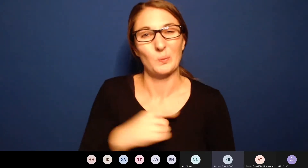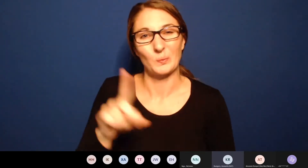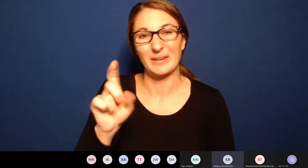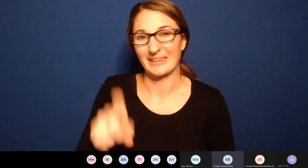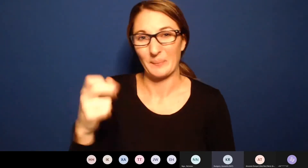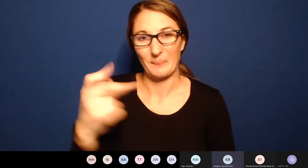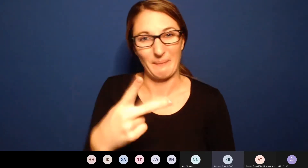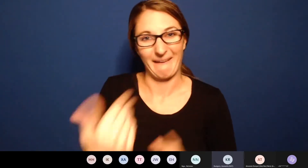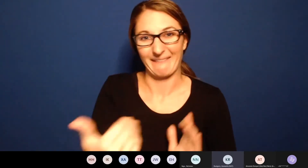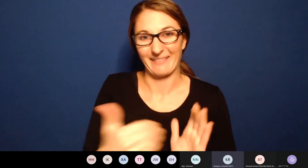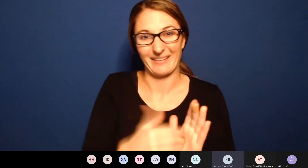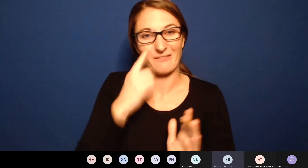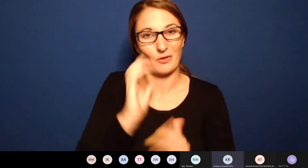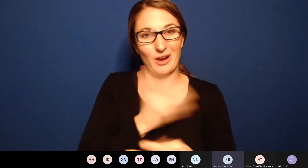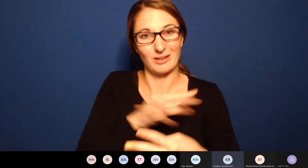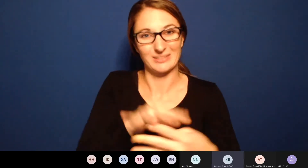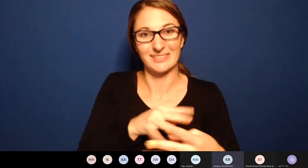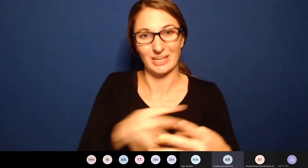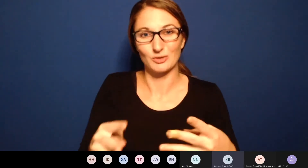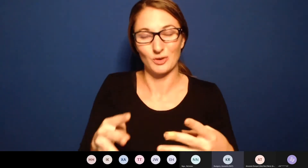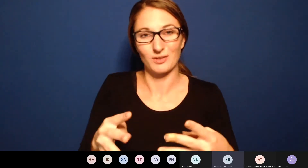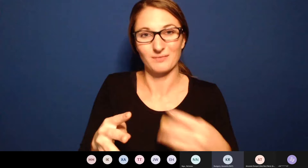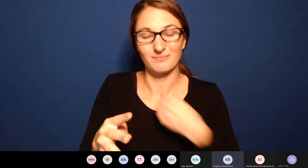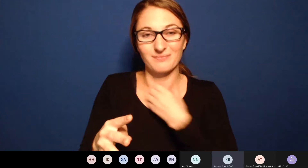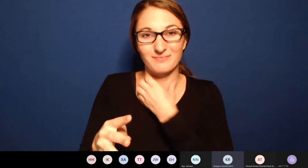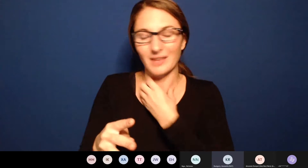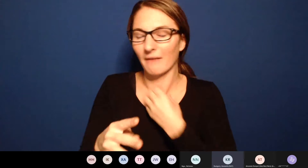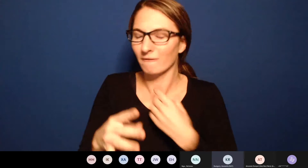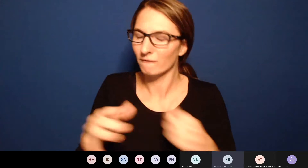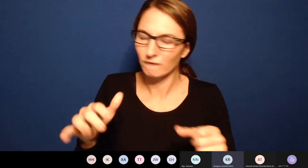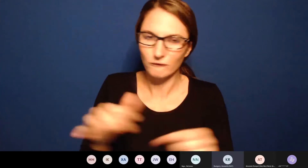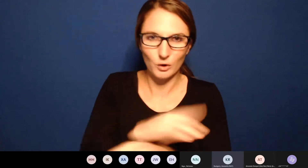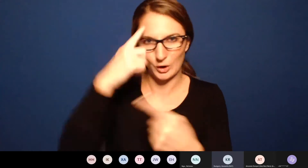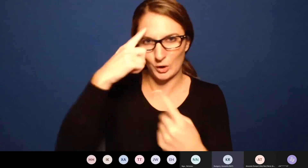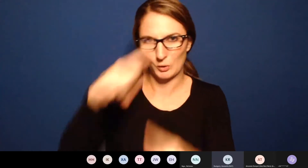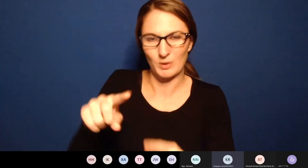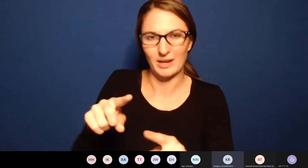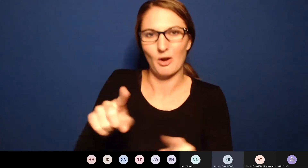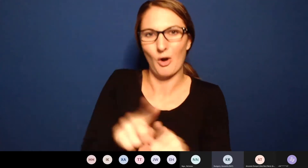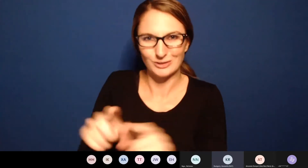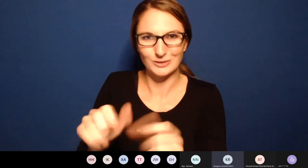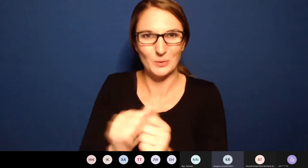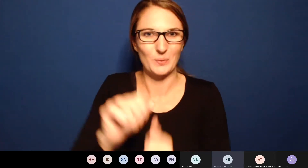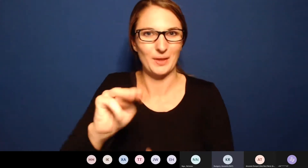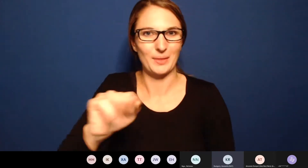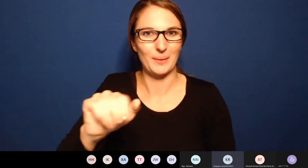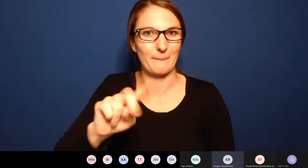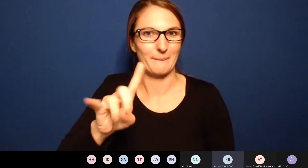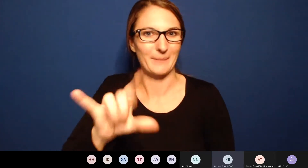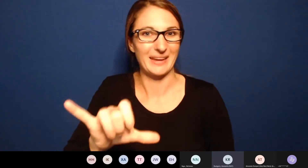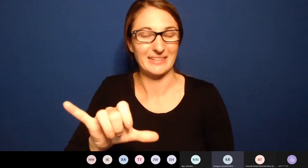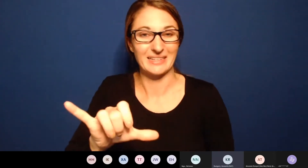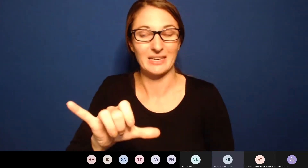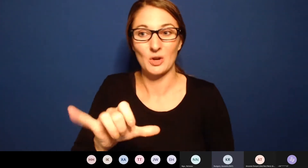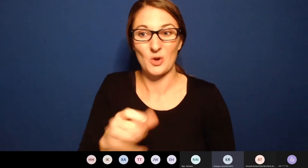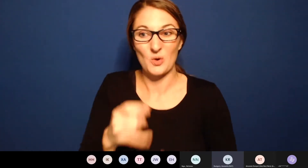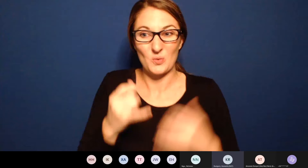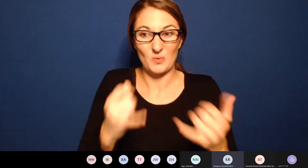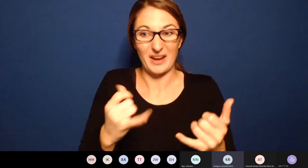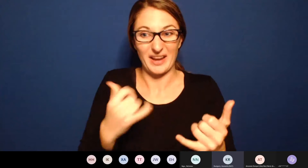on our schedule. I totally agree with Manny right now. We are half the number that